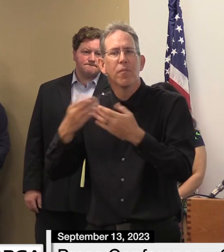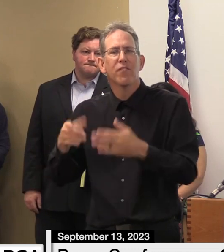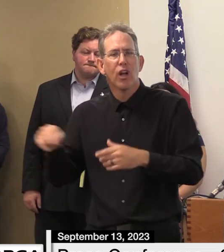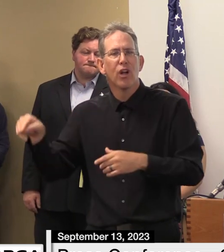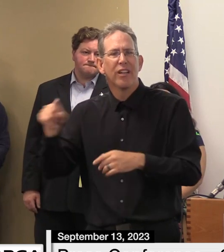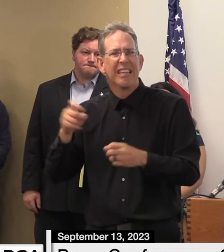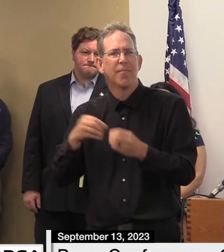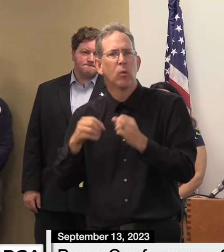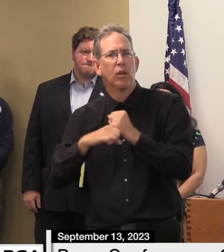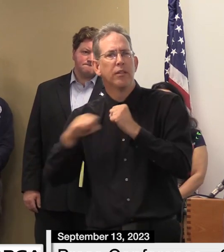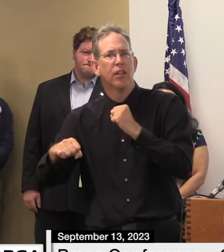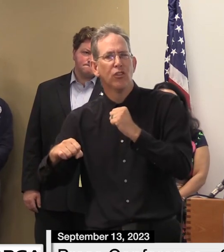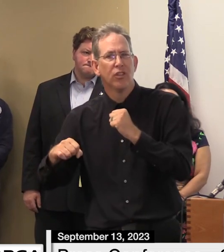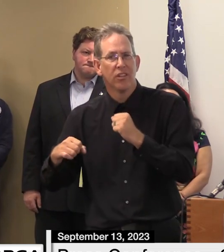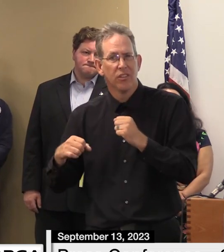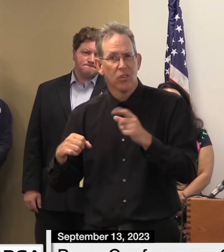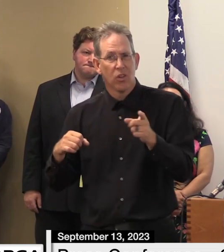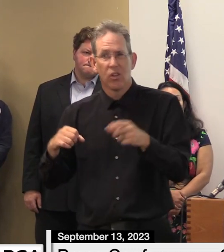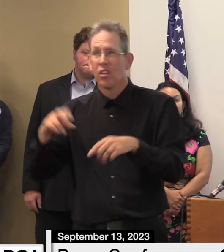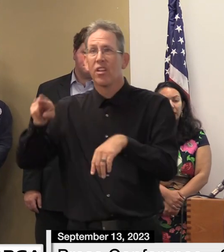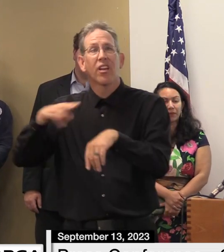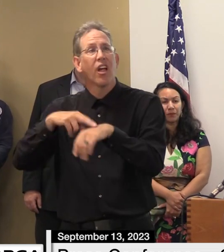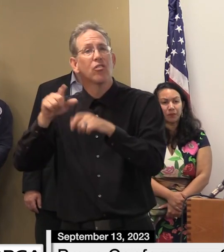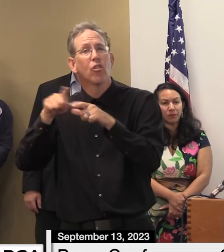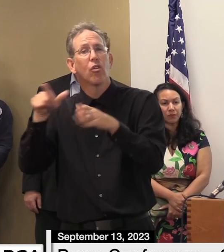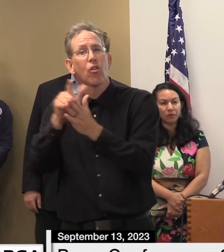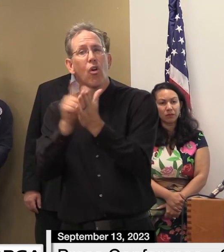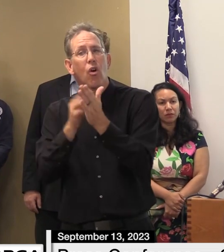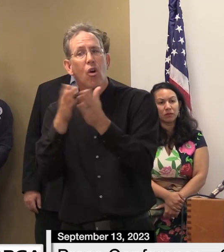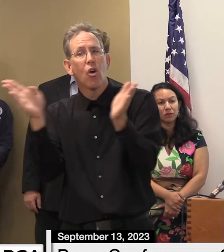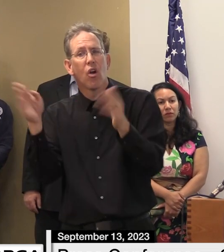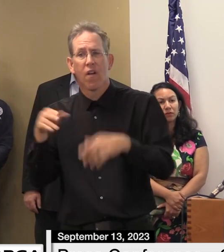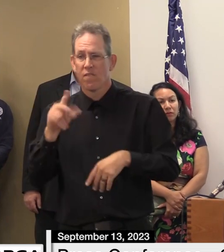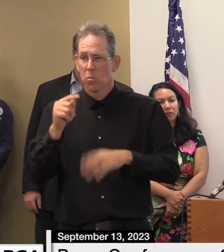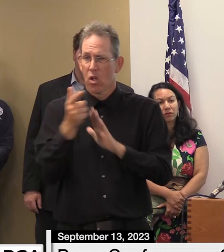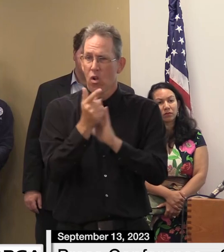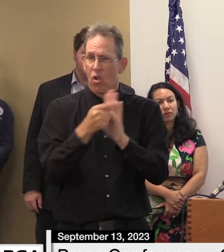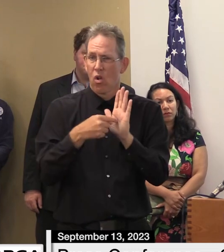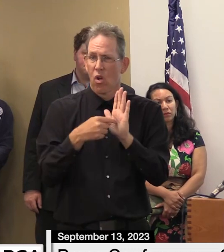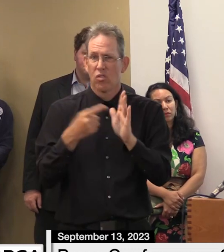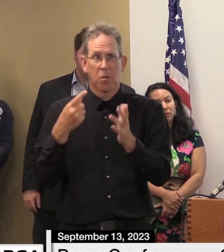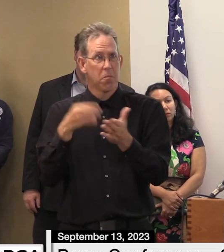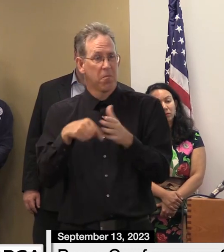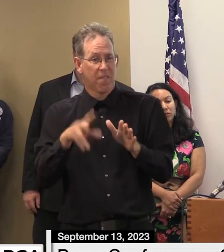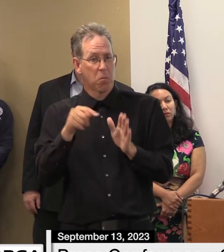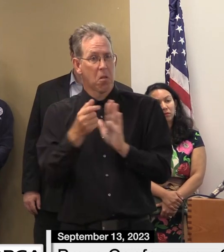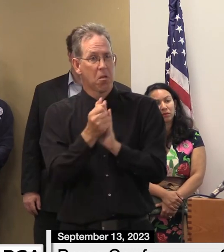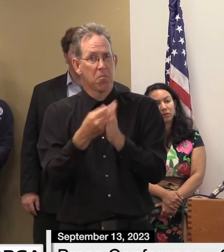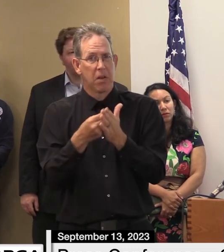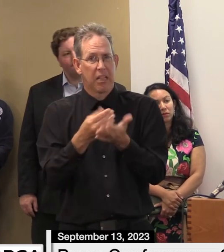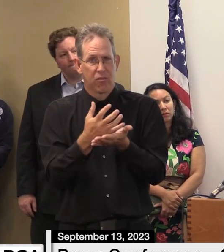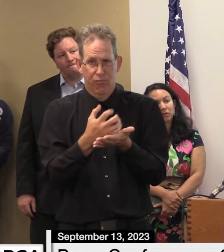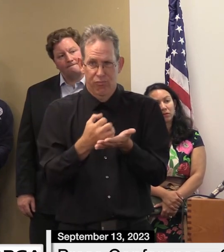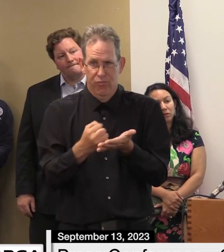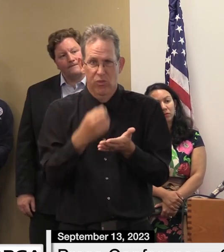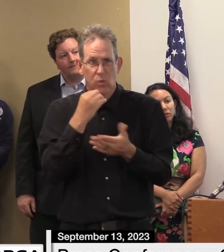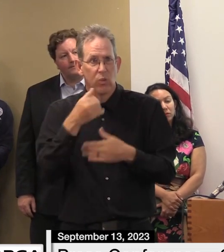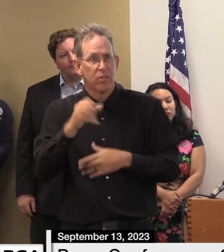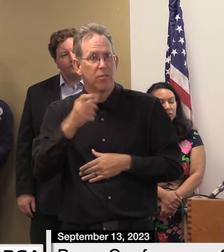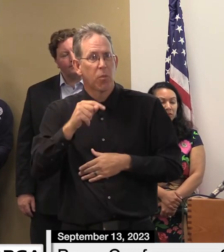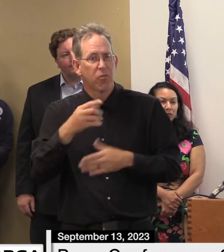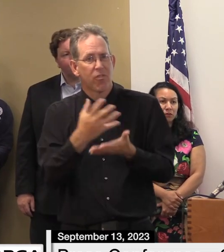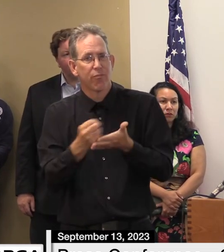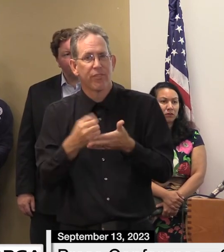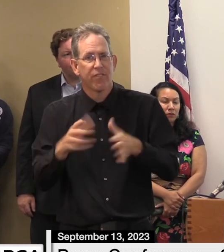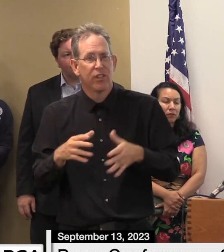that national piece of legislation helped Vermont? The funding is planned to run out on September 30th. Yeah. How could that impact the state going forward? It has helped us out, and it